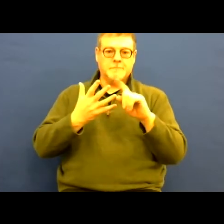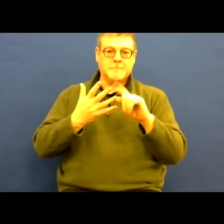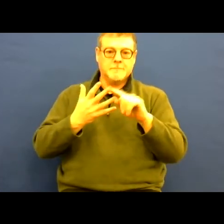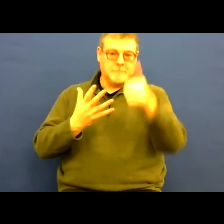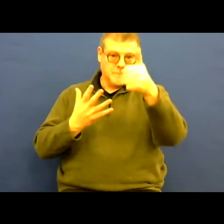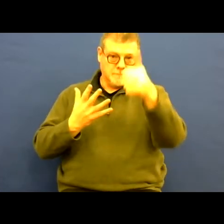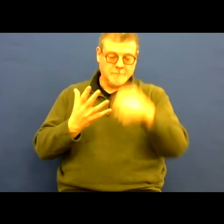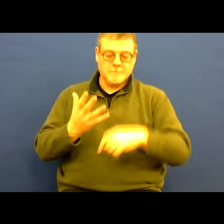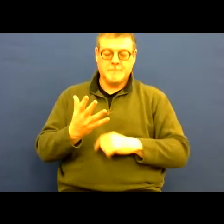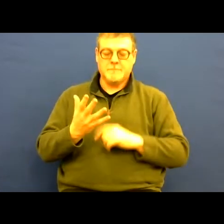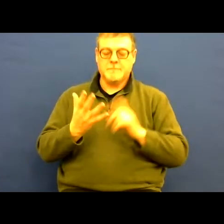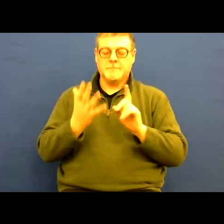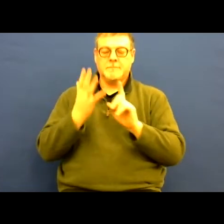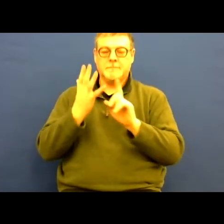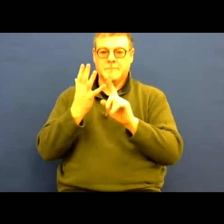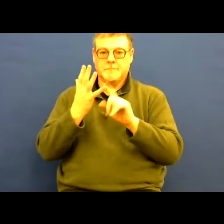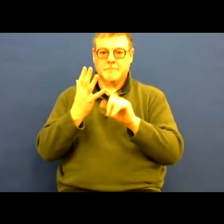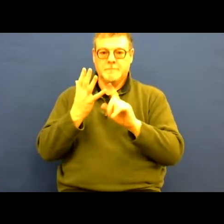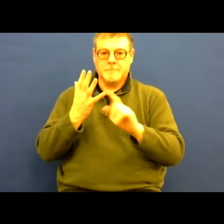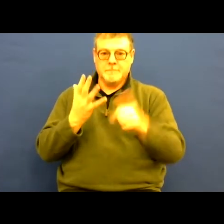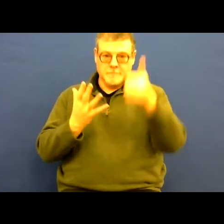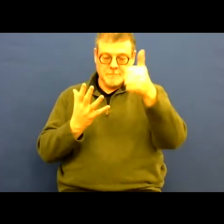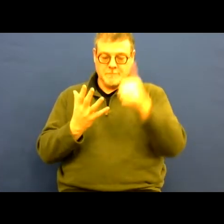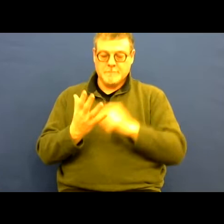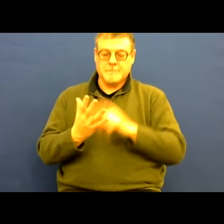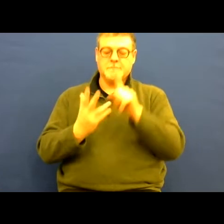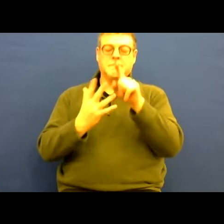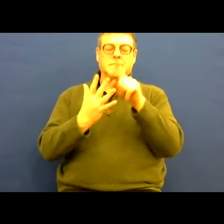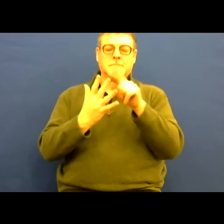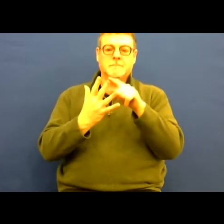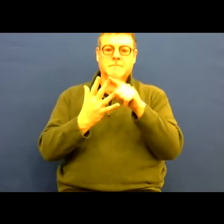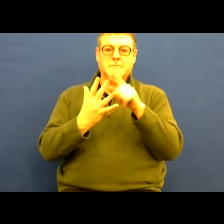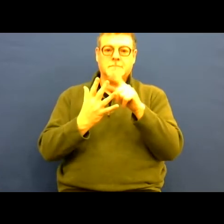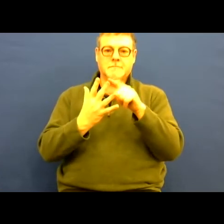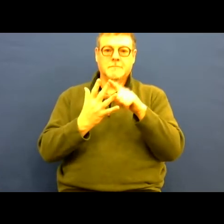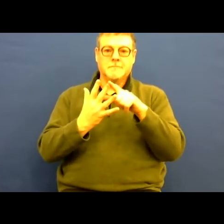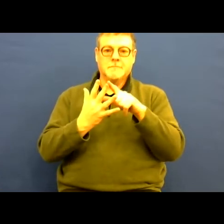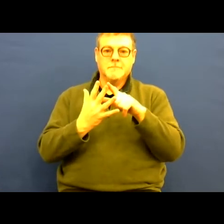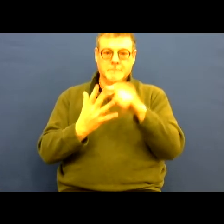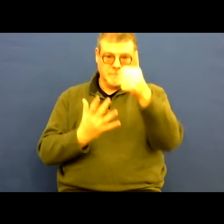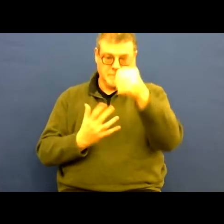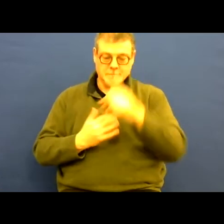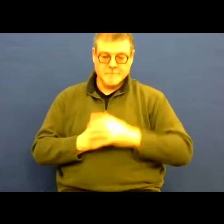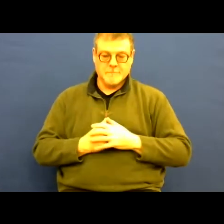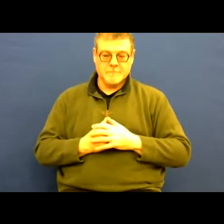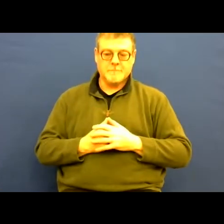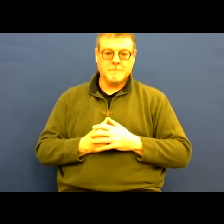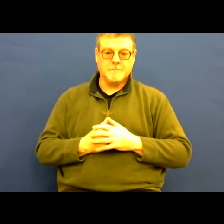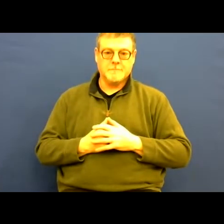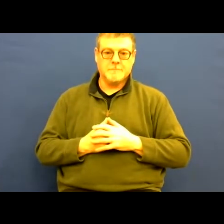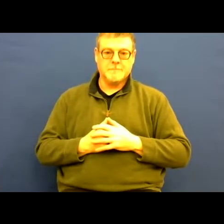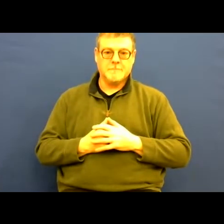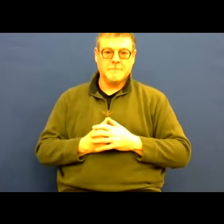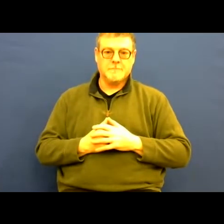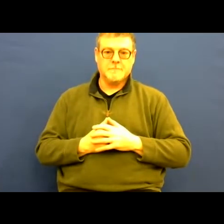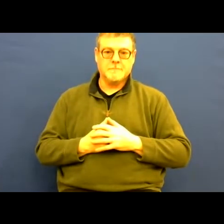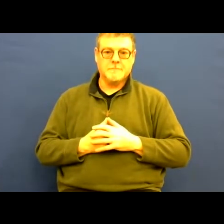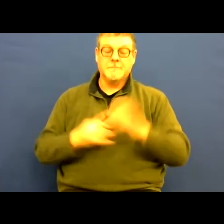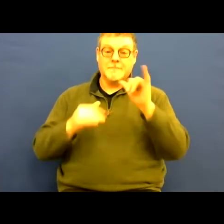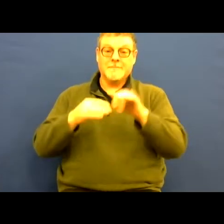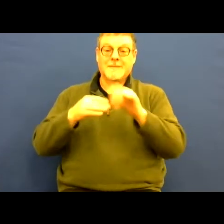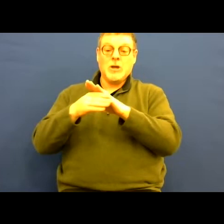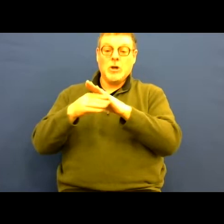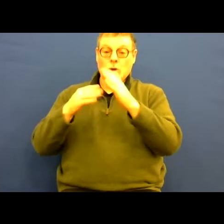Page, Aye. Councilmember Belanca, Aye. Supervisor Schultz. Aye. That concludes